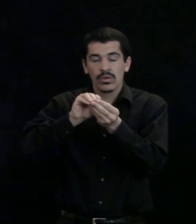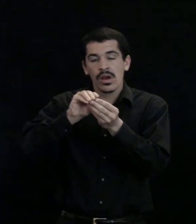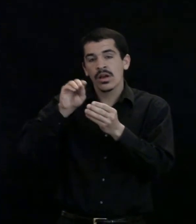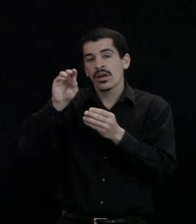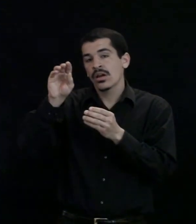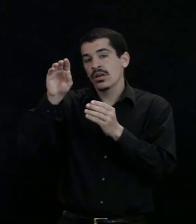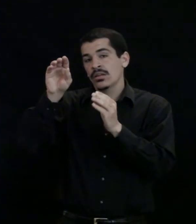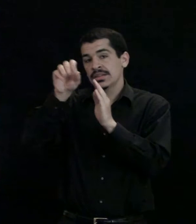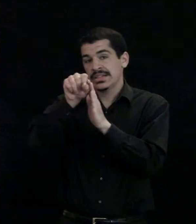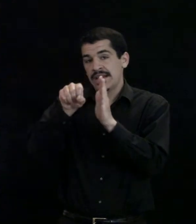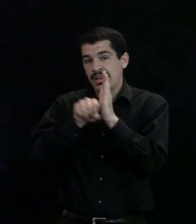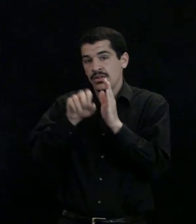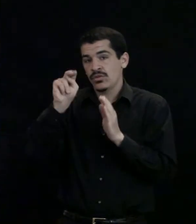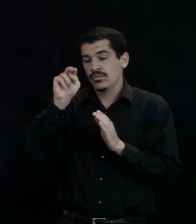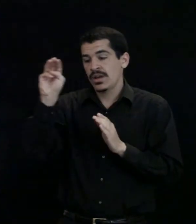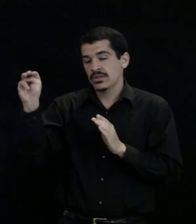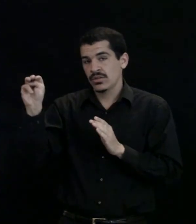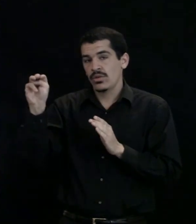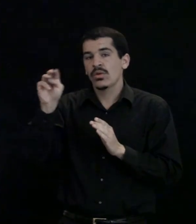$255,000 in New Mexico,